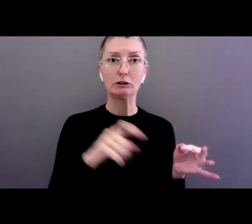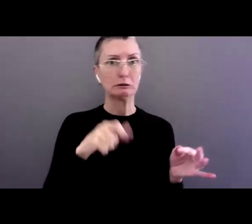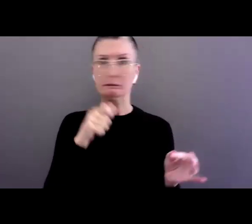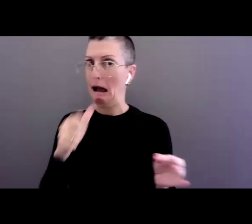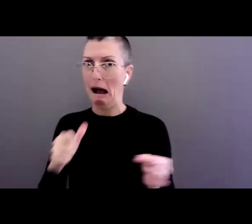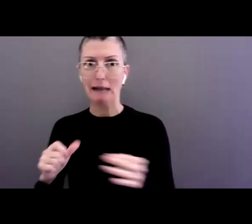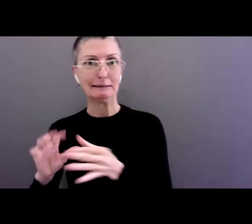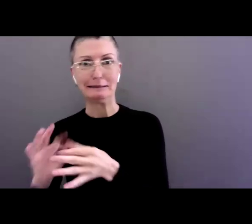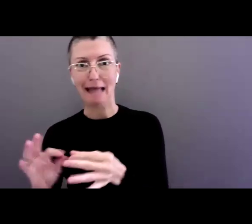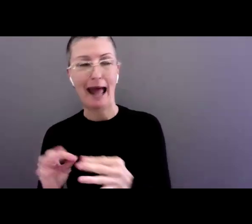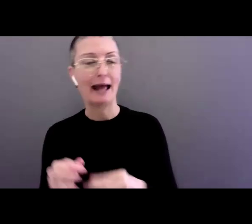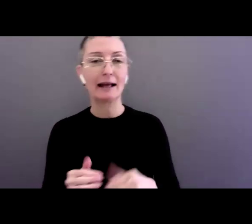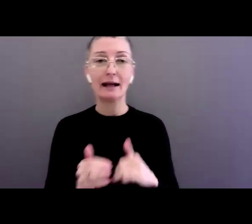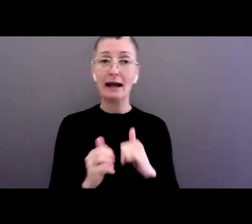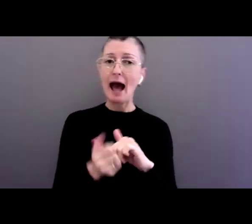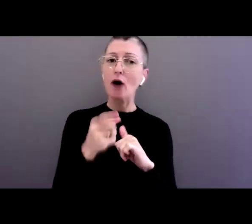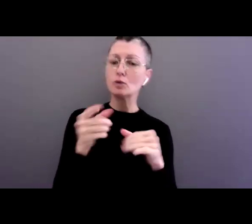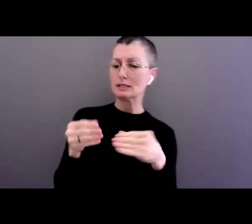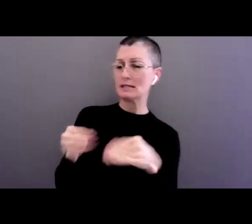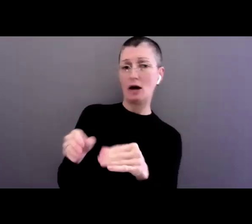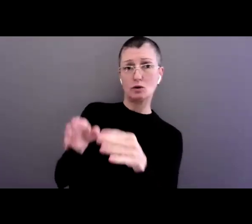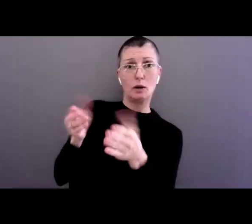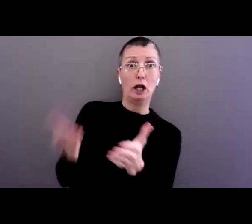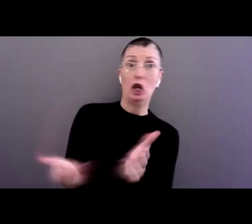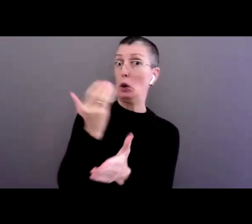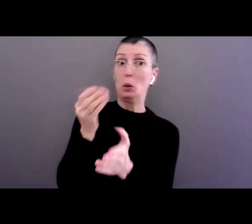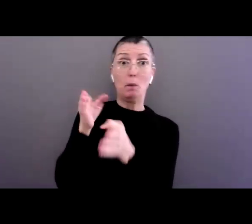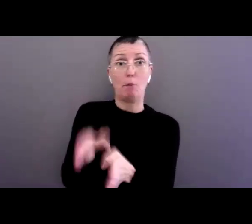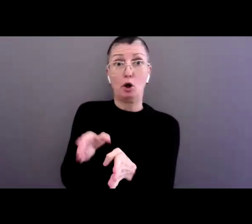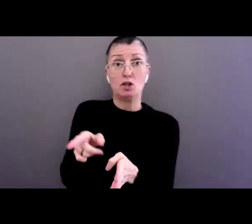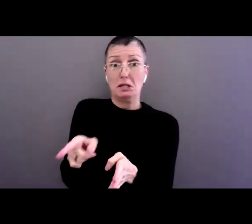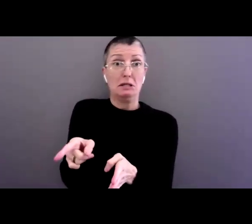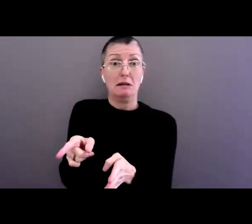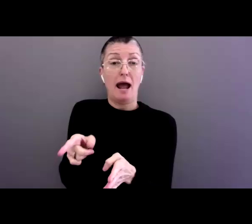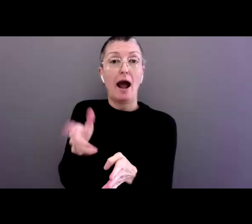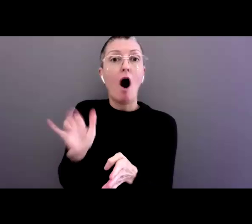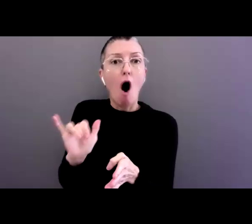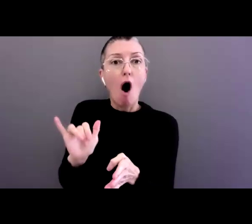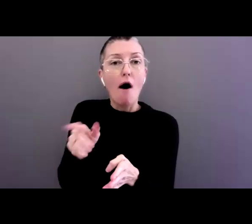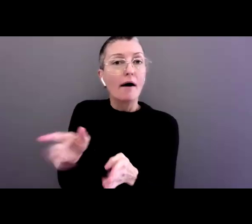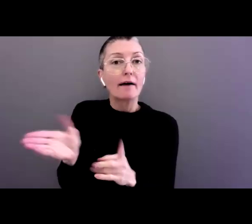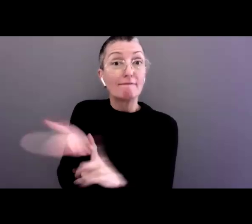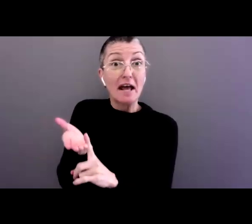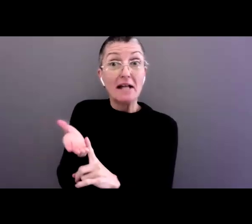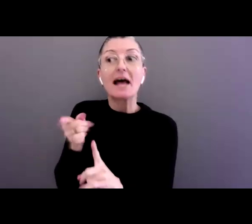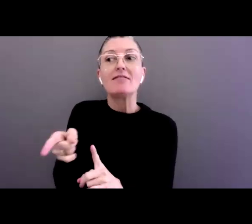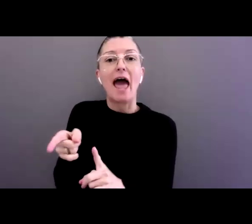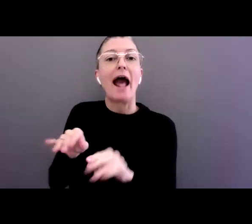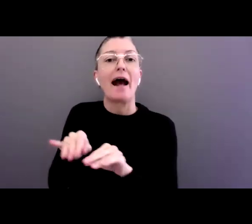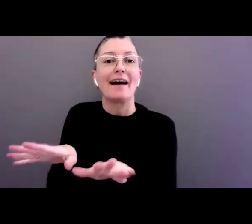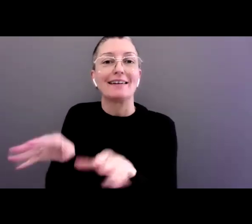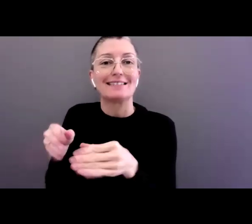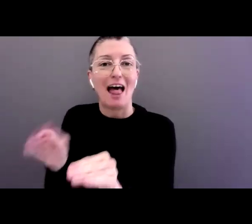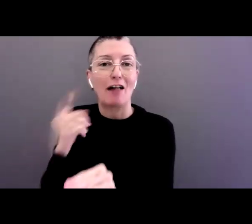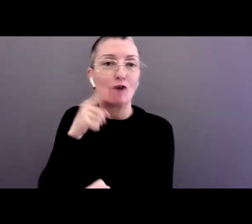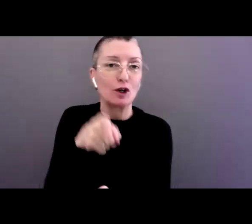person that's never heard of you before? And then how do you get that person to sell for you and have it keep going? It's all the strategies are in there. This book